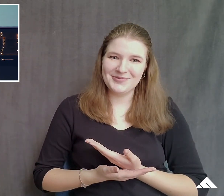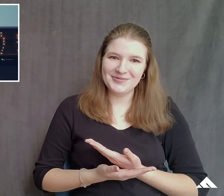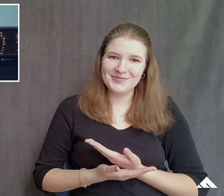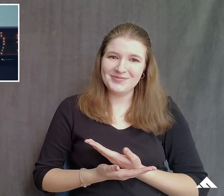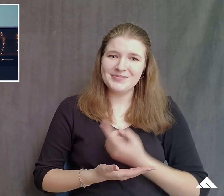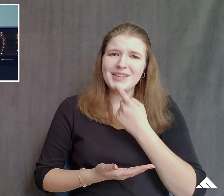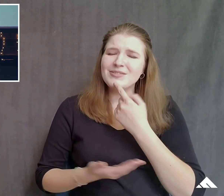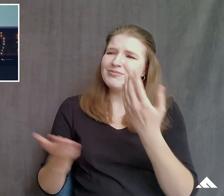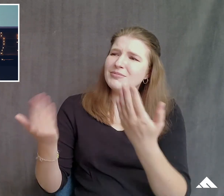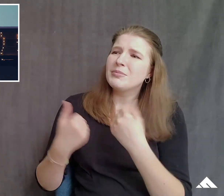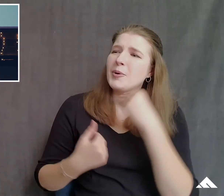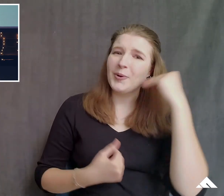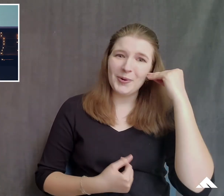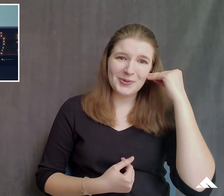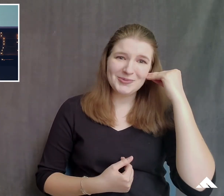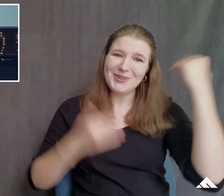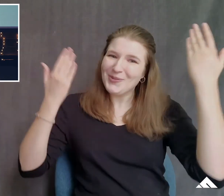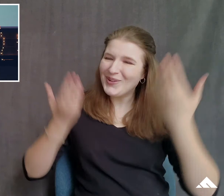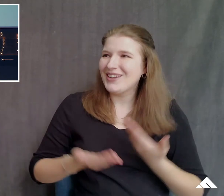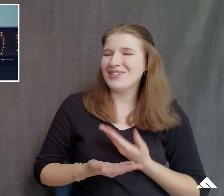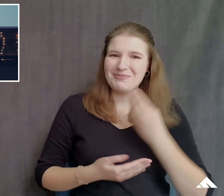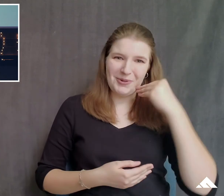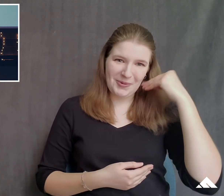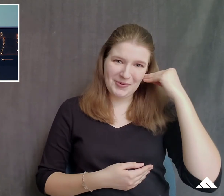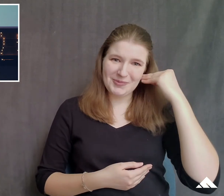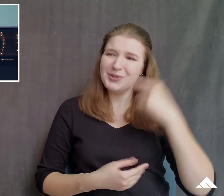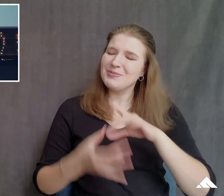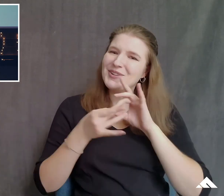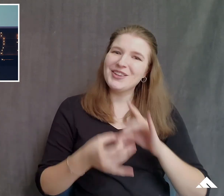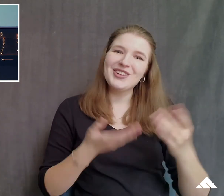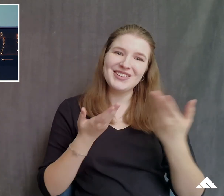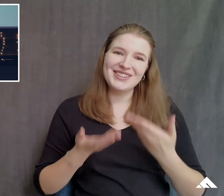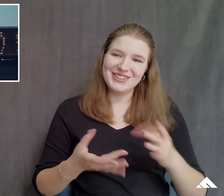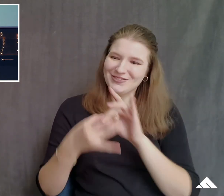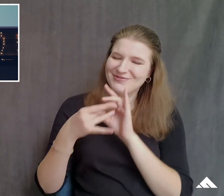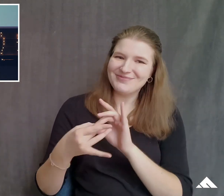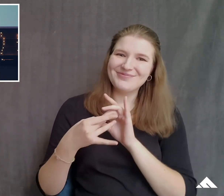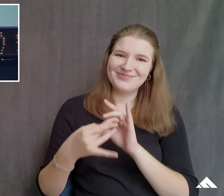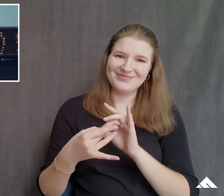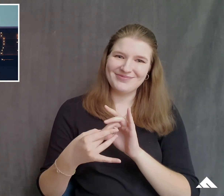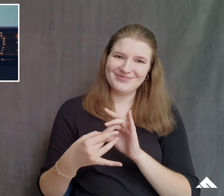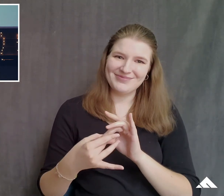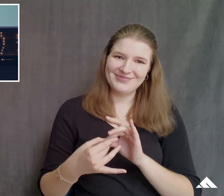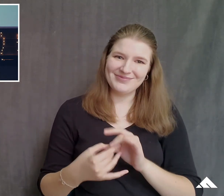that say, "Come home. Welcome home. You belong here."